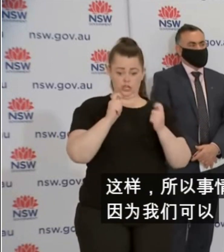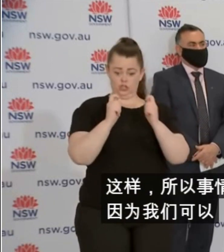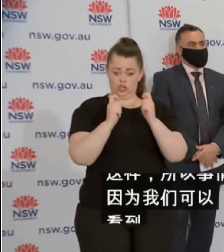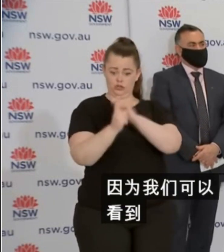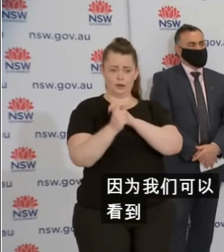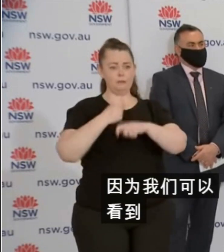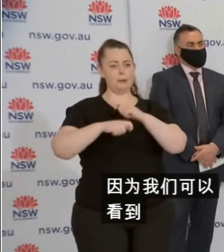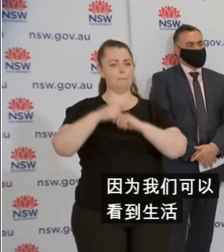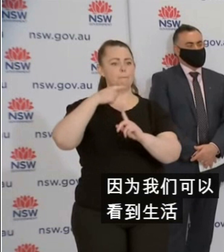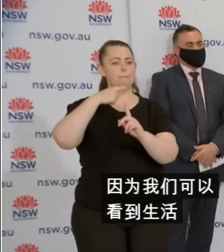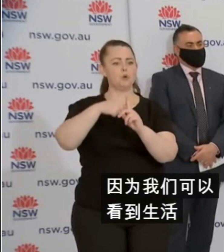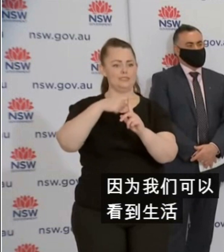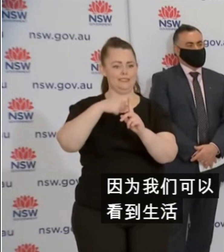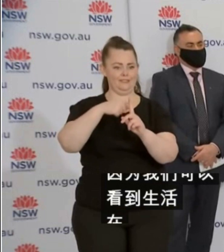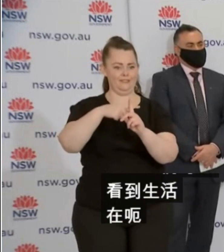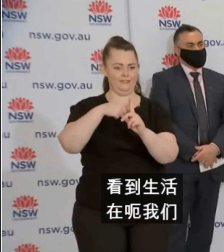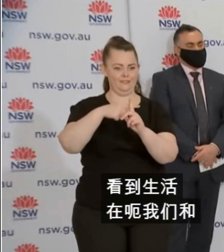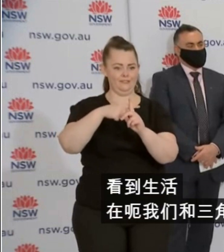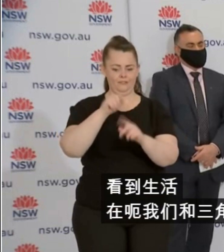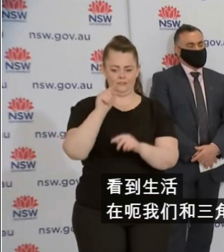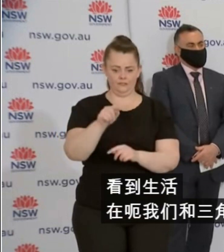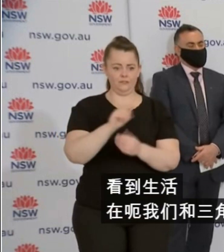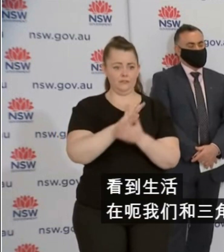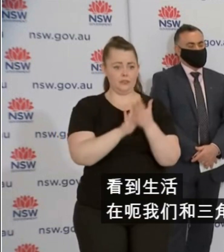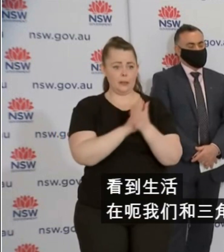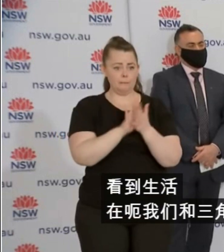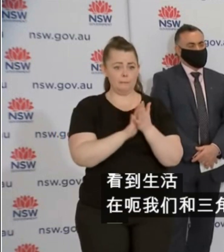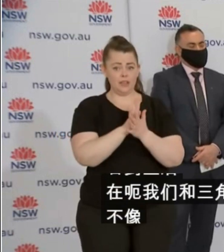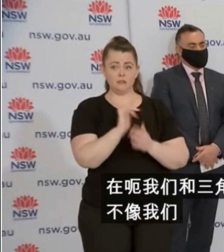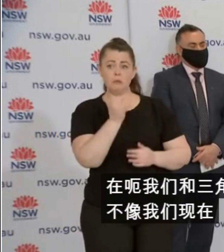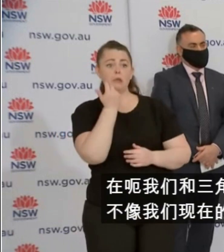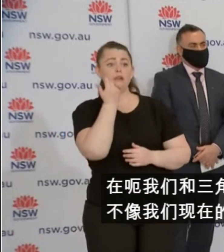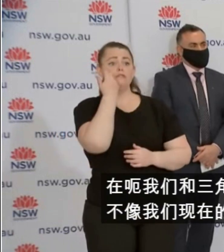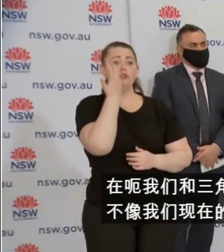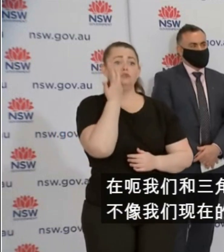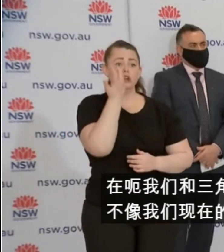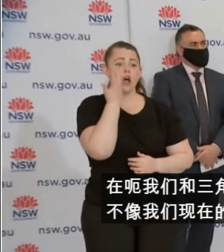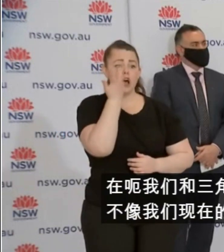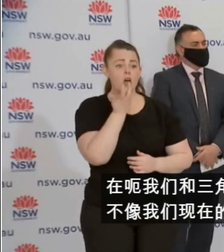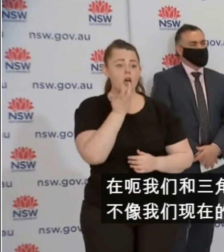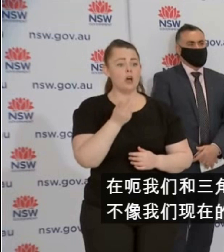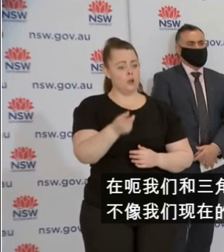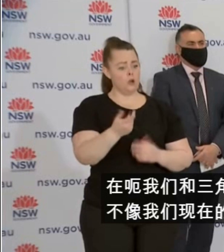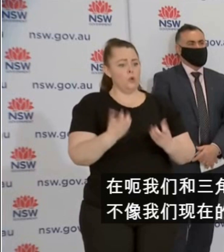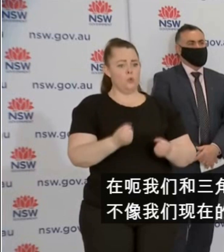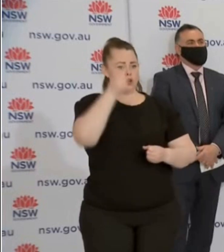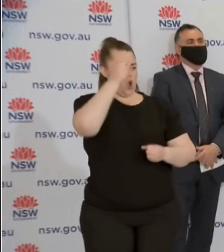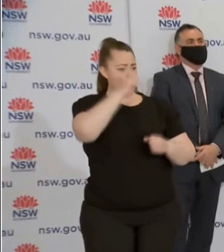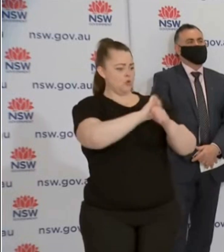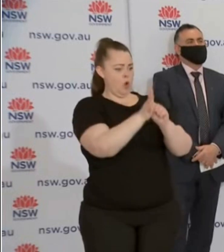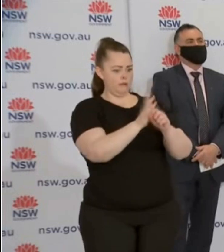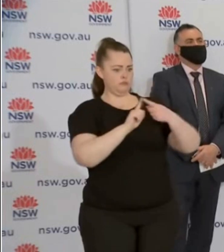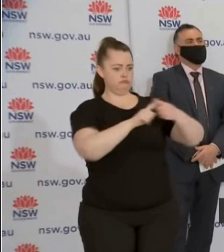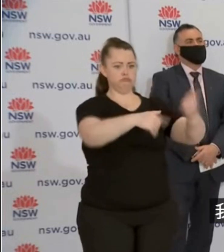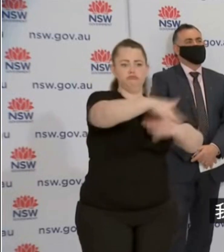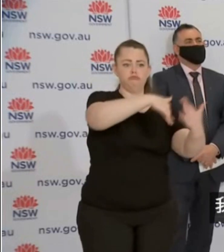see what life looks like when we're living with Delta. It's not like the way we're living now. Just on the contact. I'll